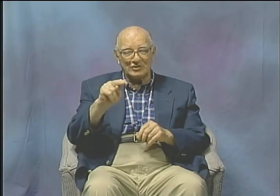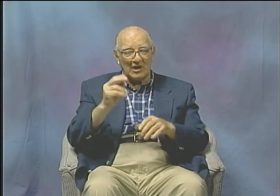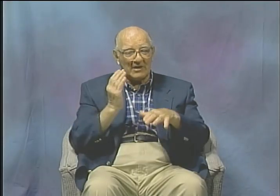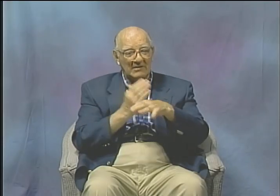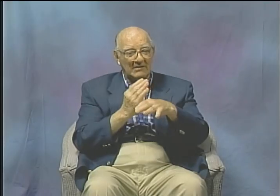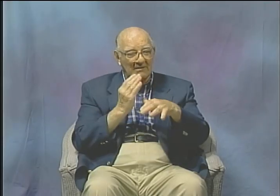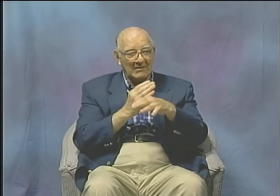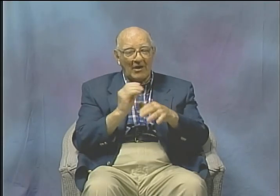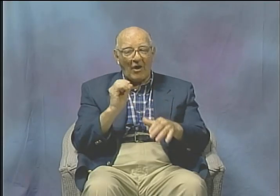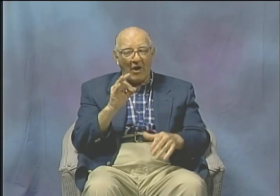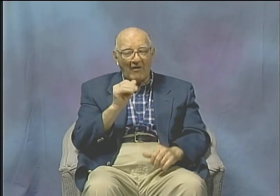invasion of